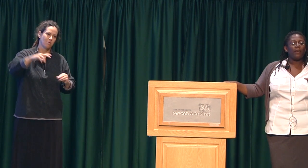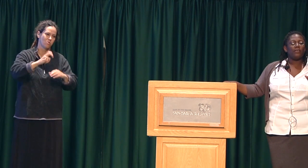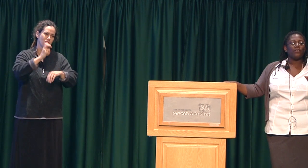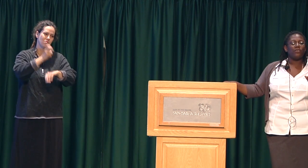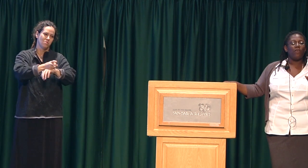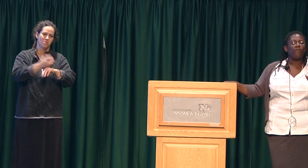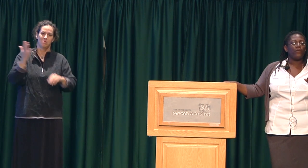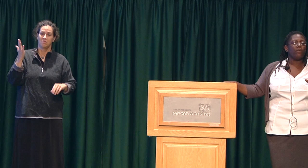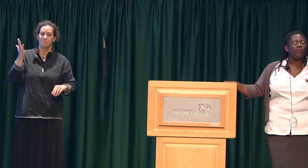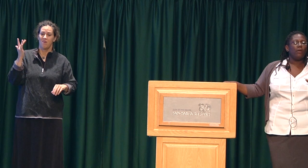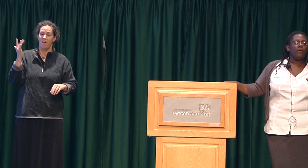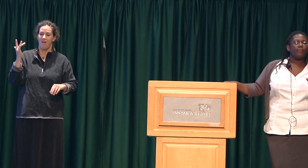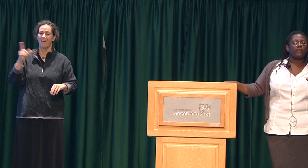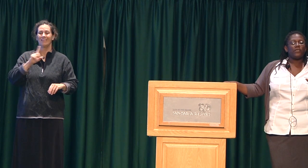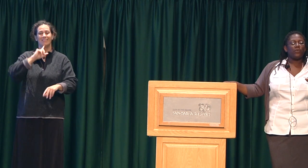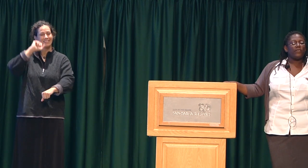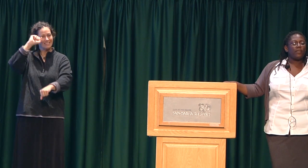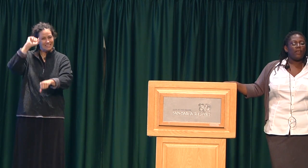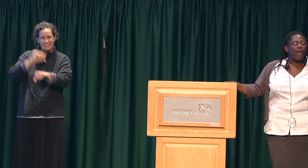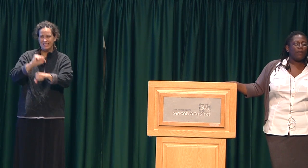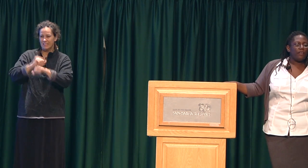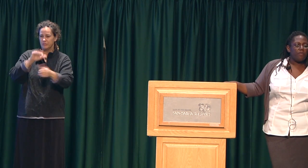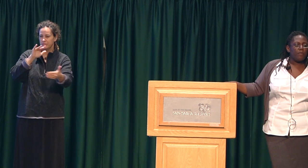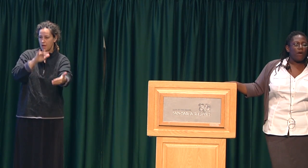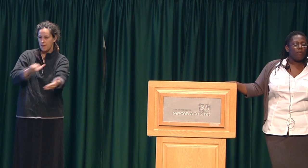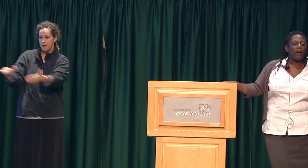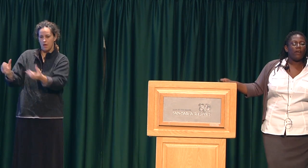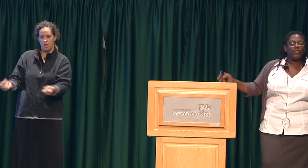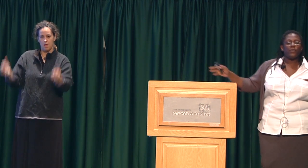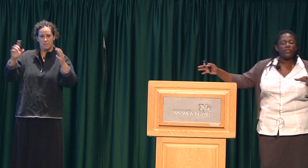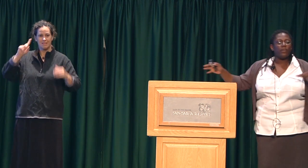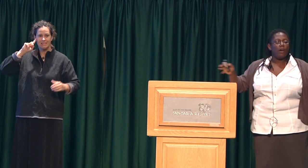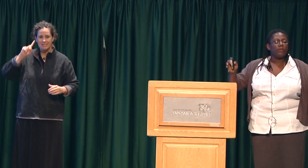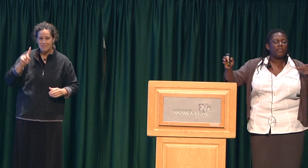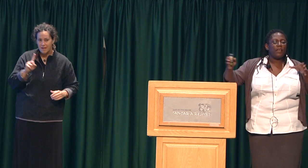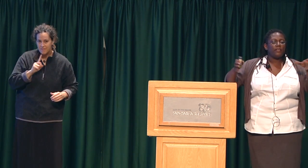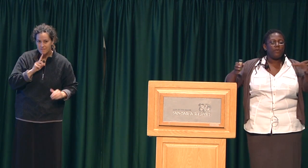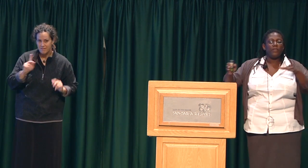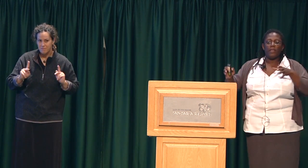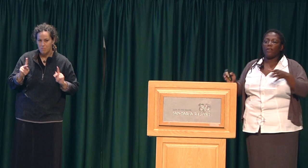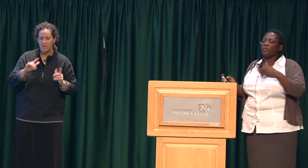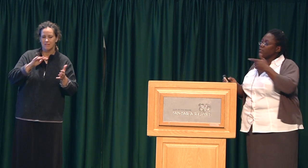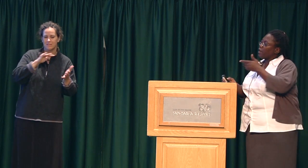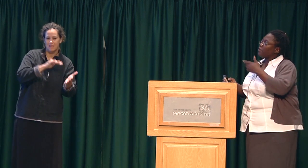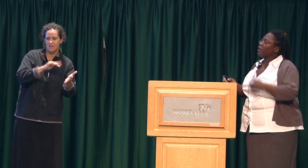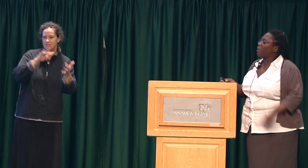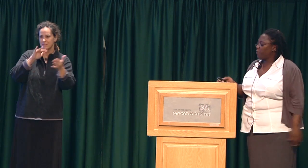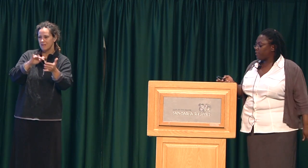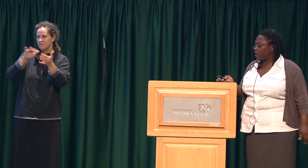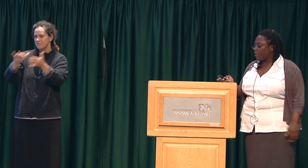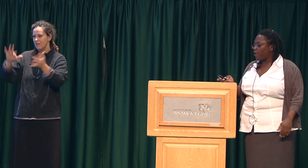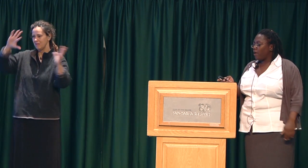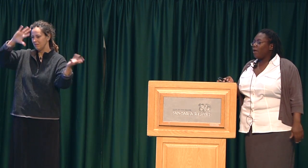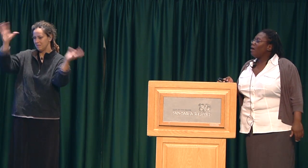down because there's no full sort of study of how many deaf people are in America. He sort of took a couple of studies and put them together to come